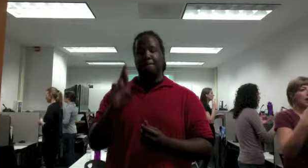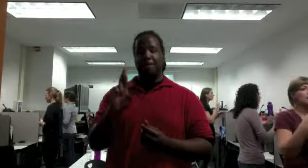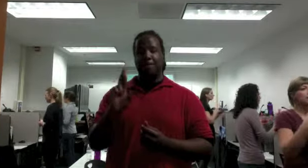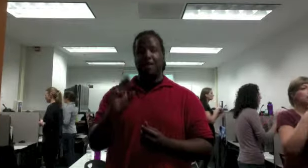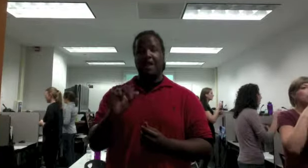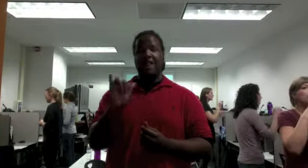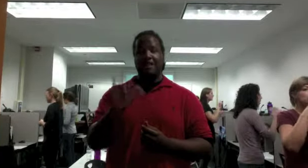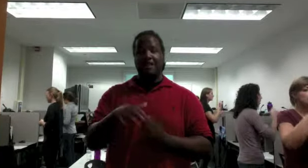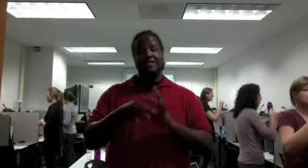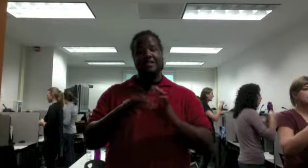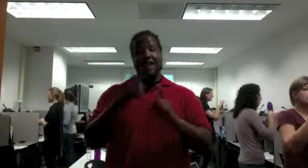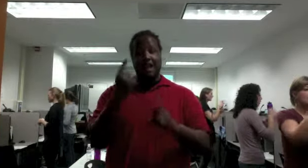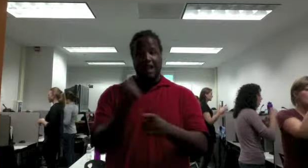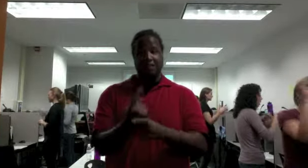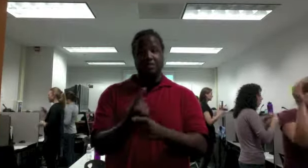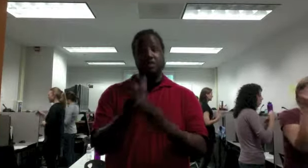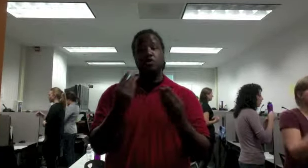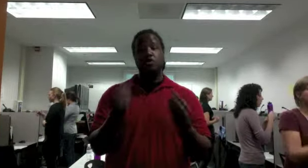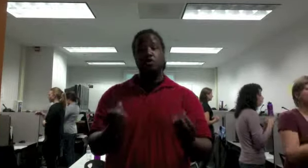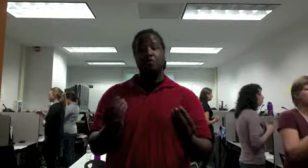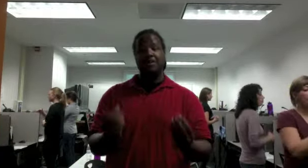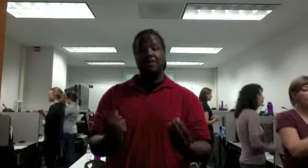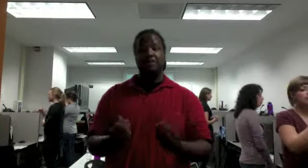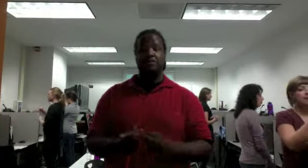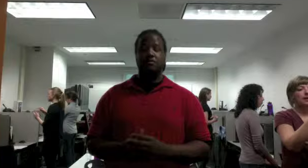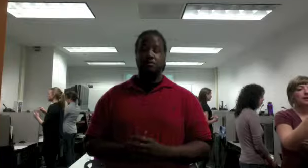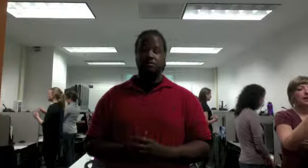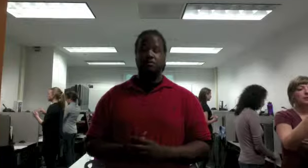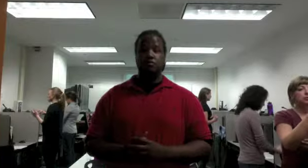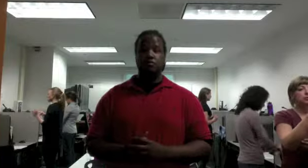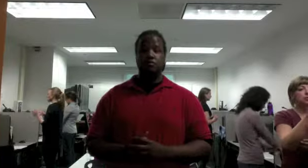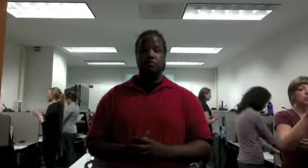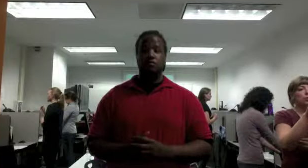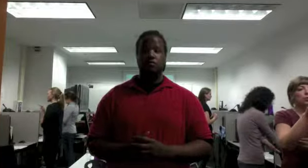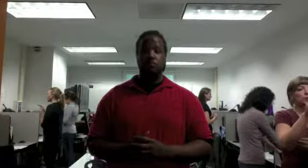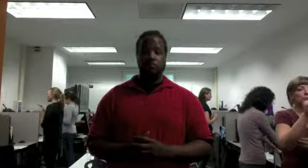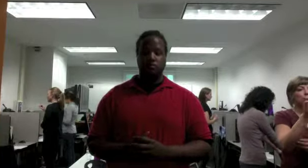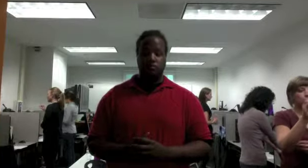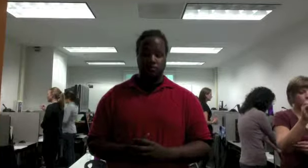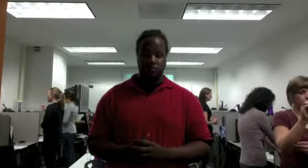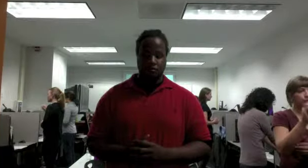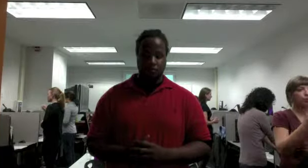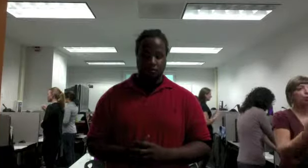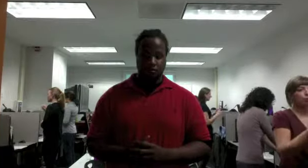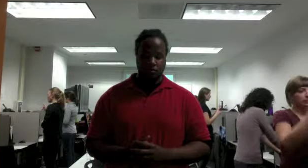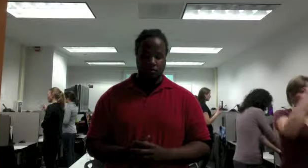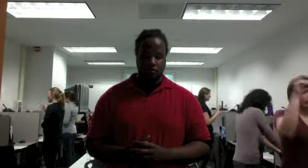But just at that point, how much moisture or water vapor is currently trapped in the atmosphere. That's absolute humidity.